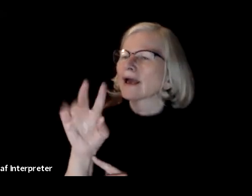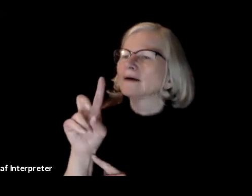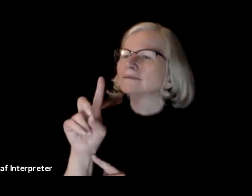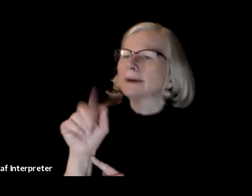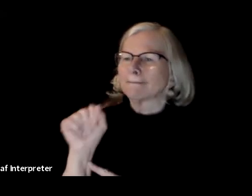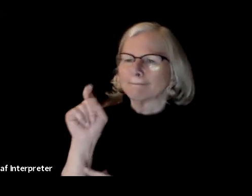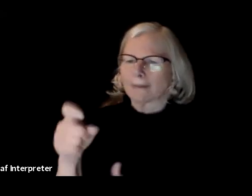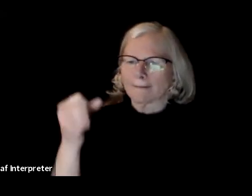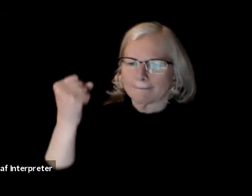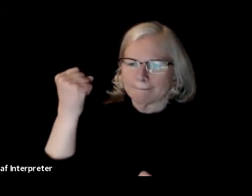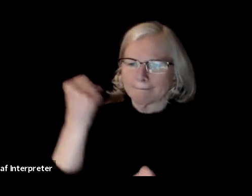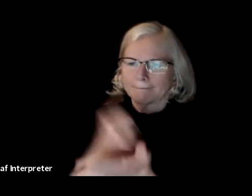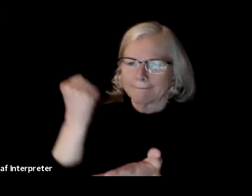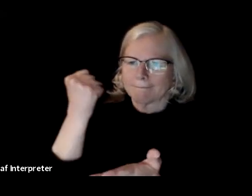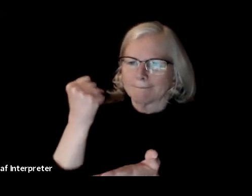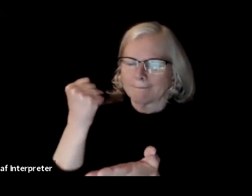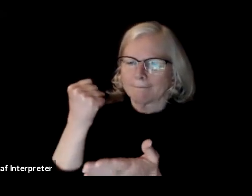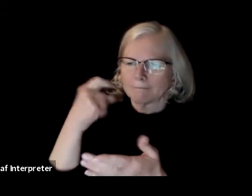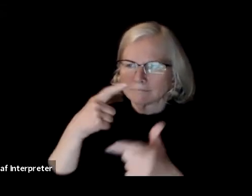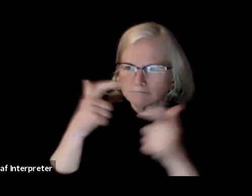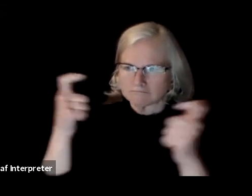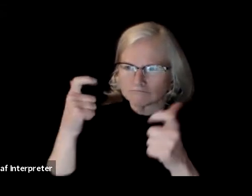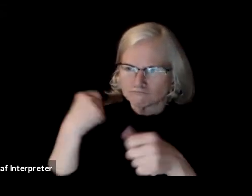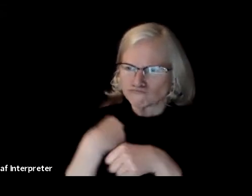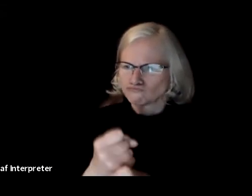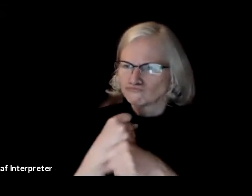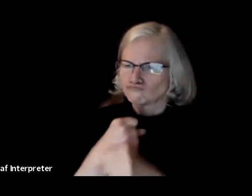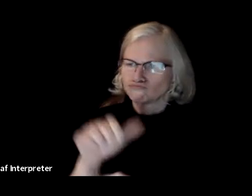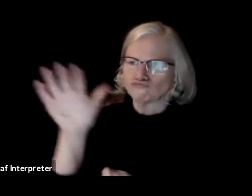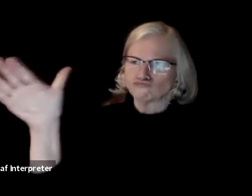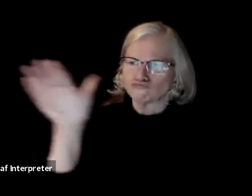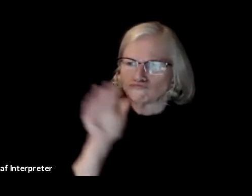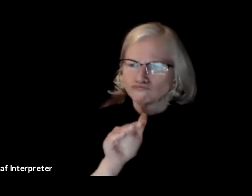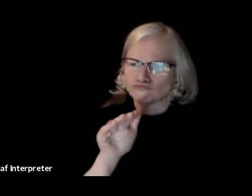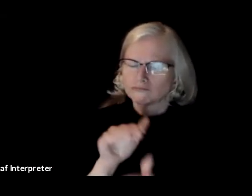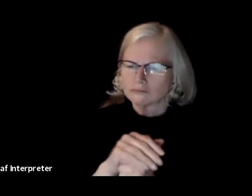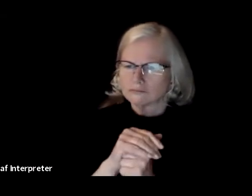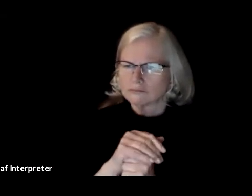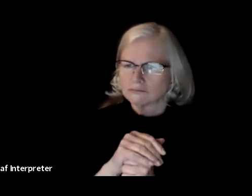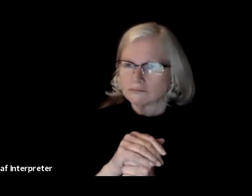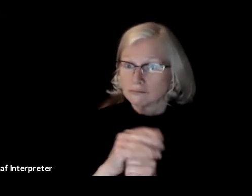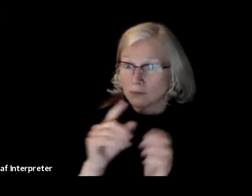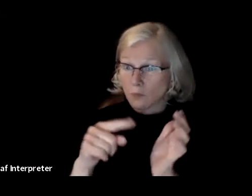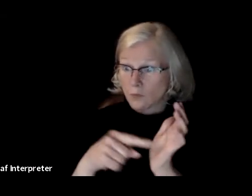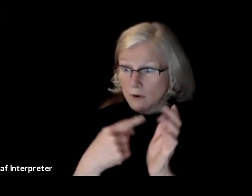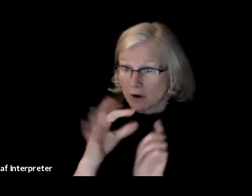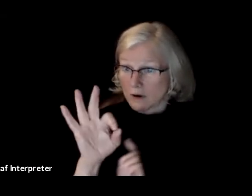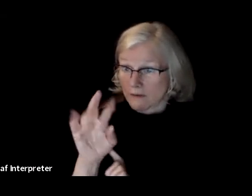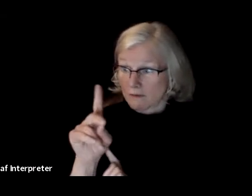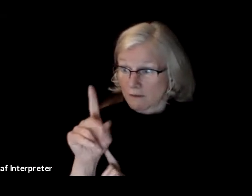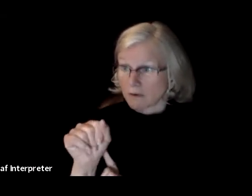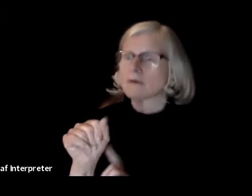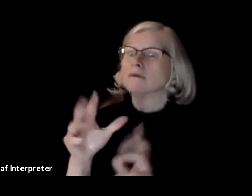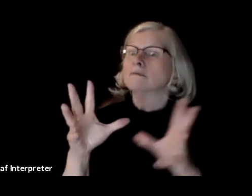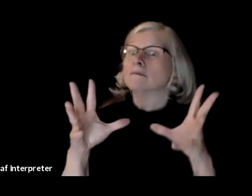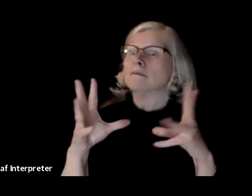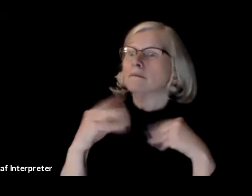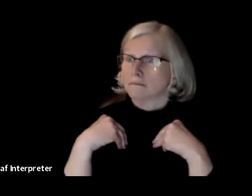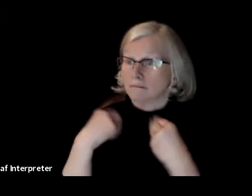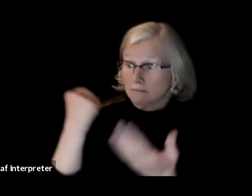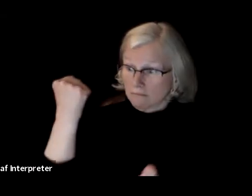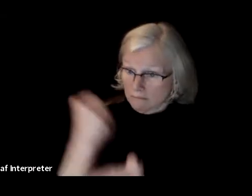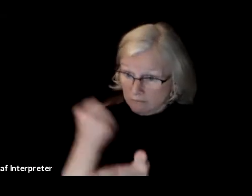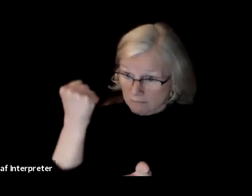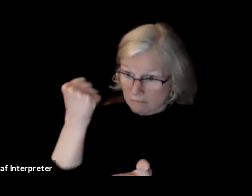manufacturing facility. And when those approvals have been gotten, that will allow them to